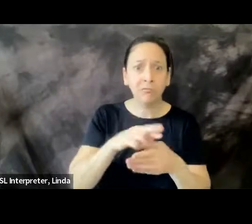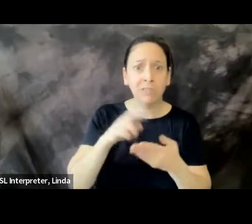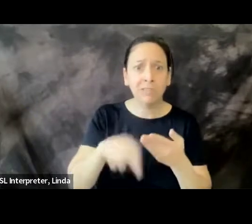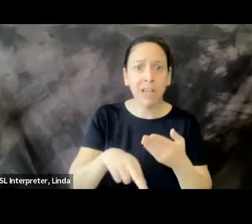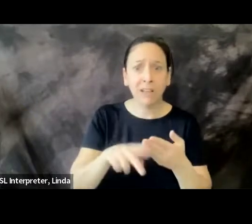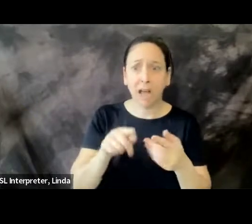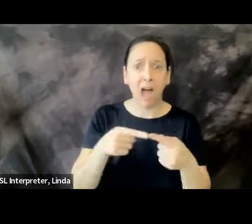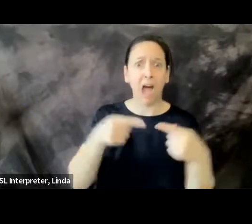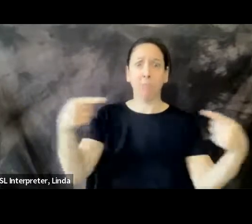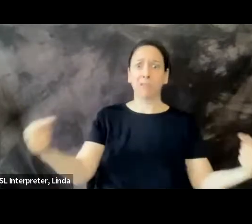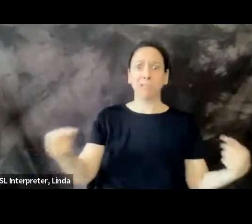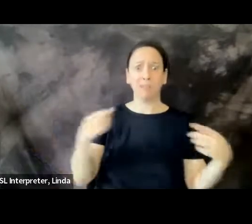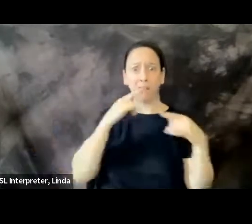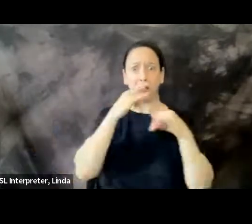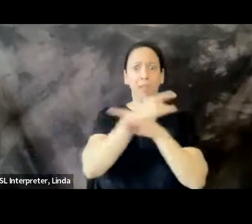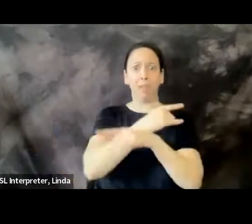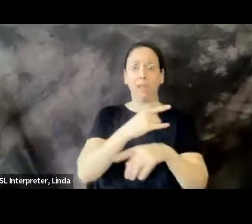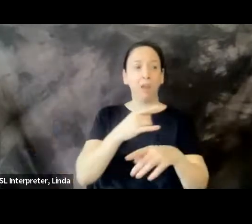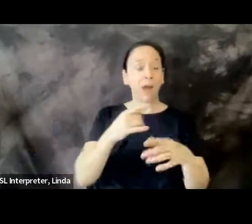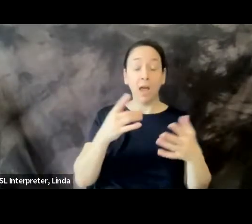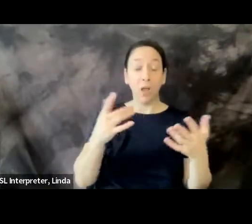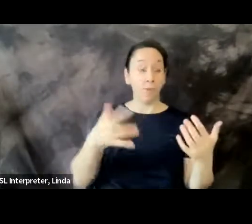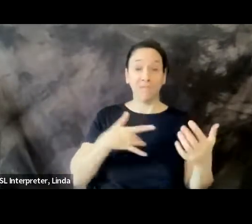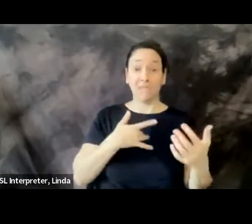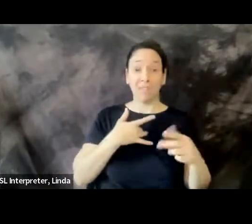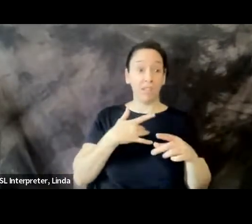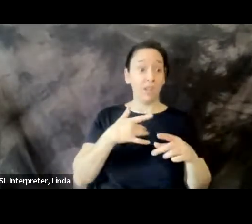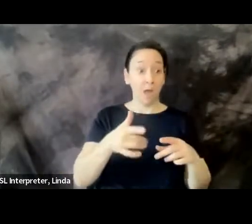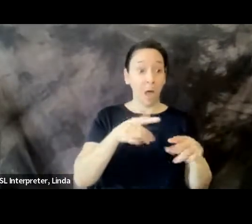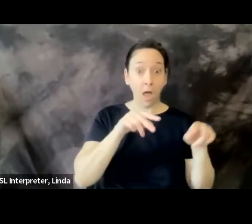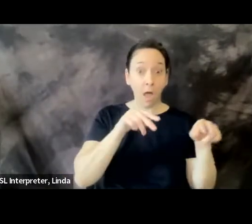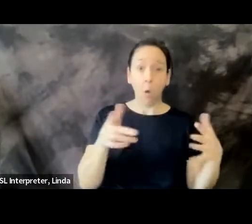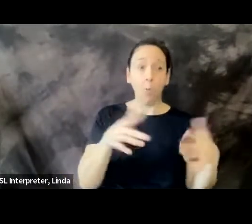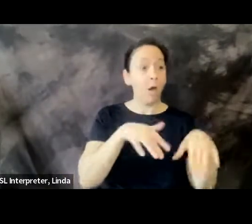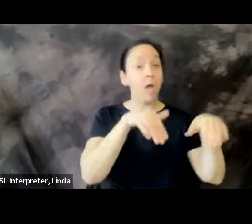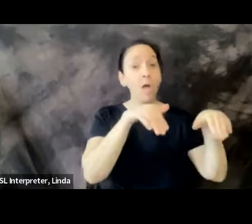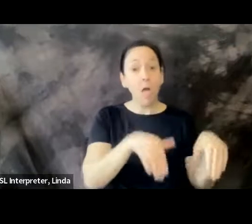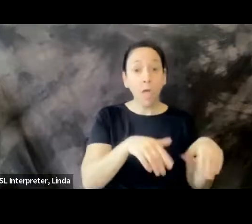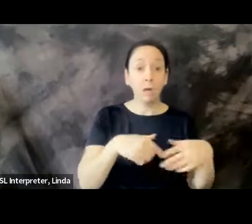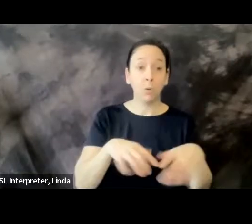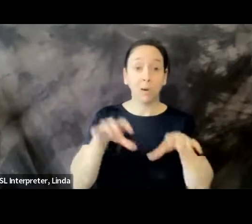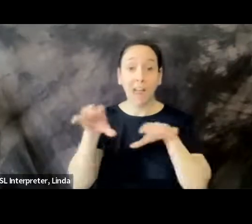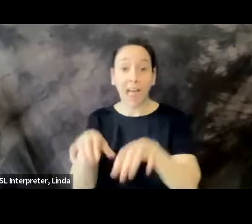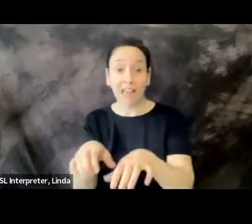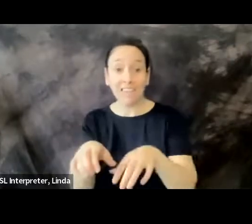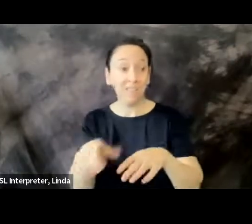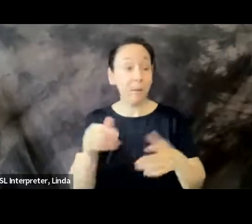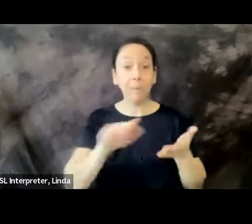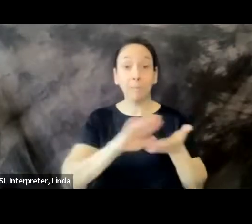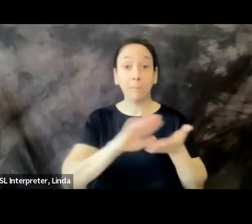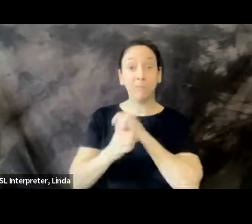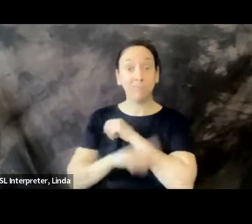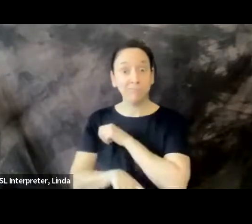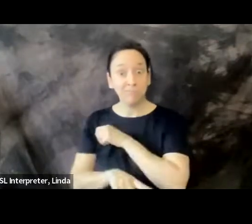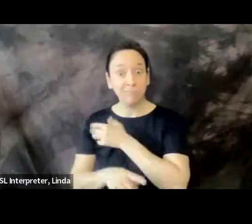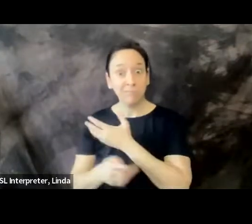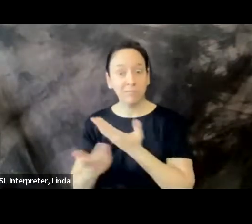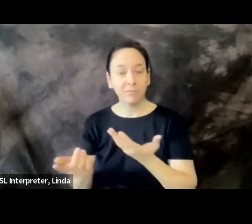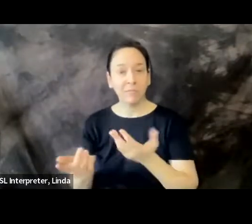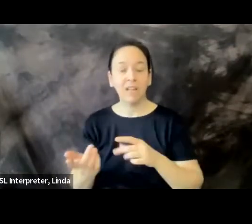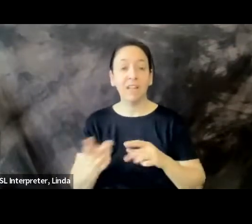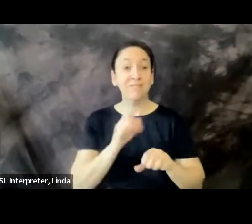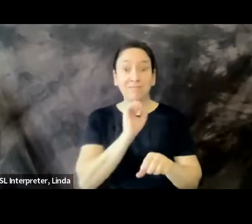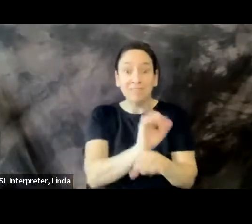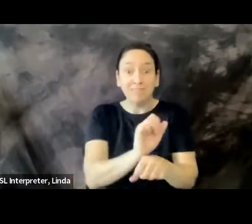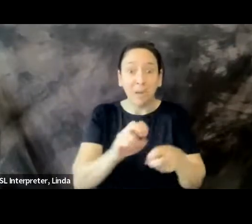focusing attention or disciplinary consequences on activity or behavior that don't necessarily amount to problems,